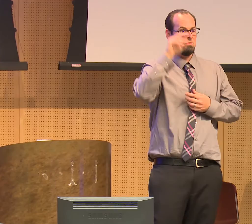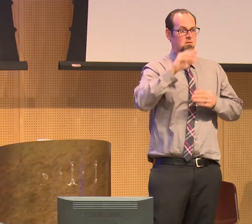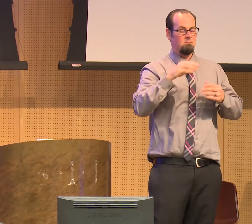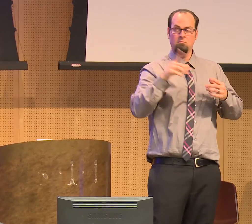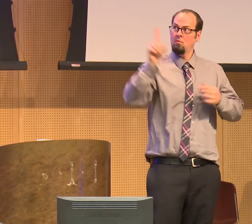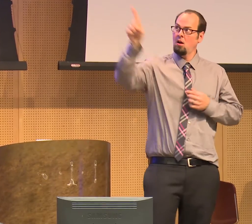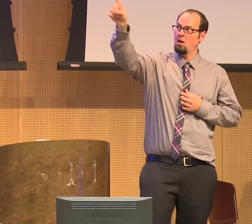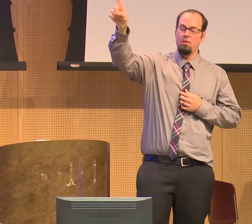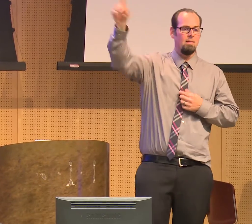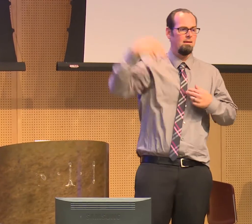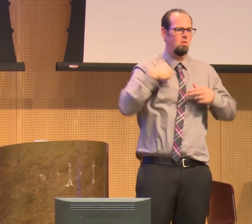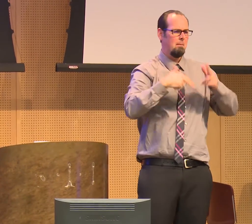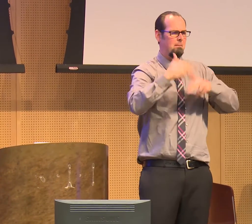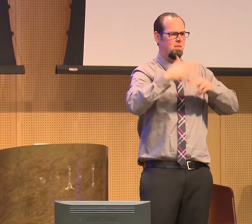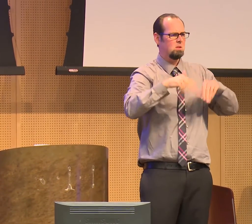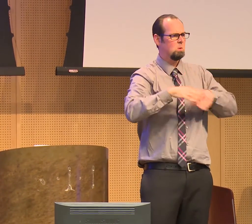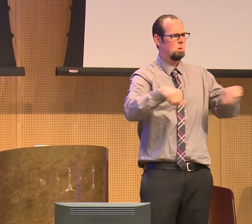One guy who was up in the walkway,